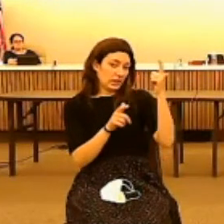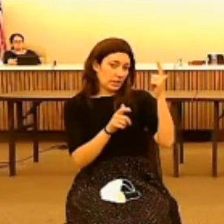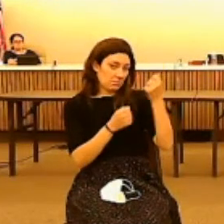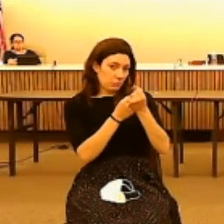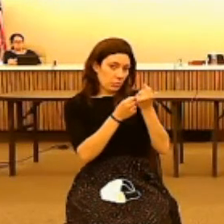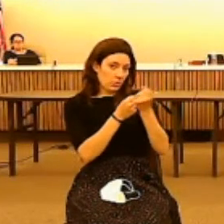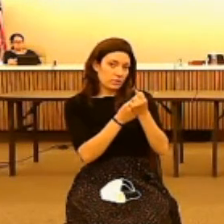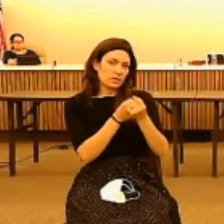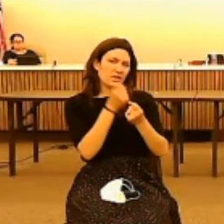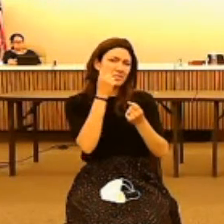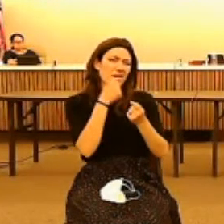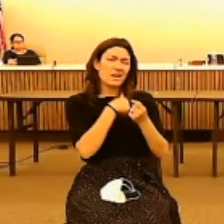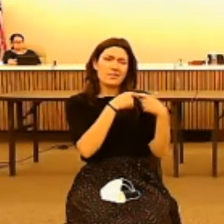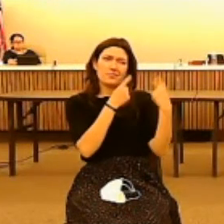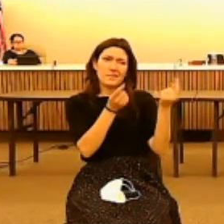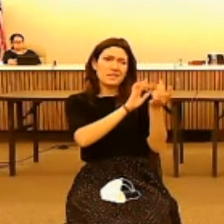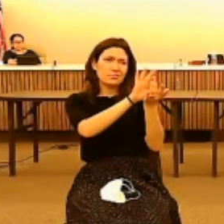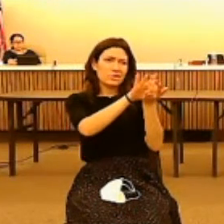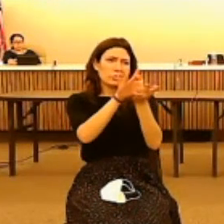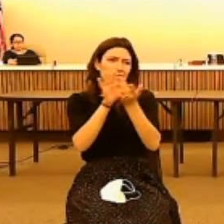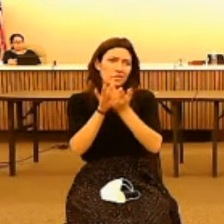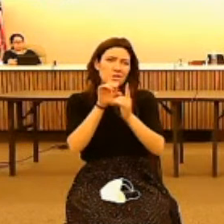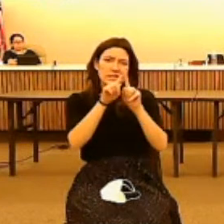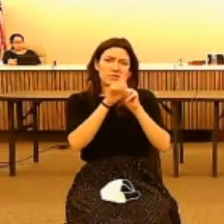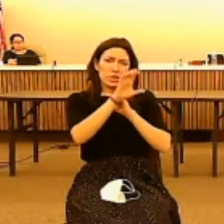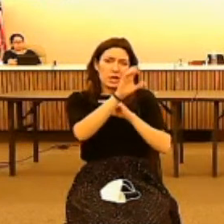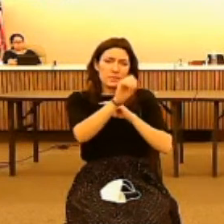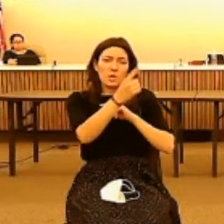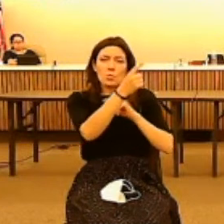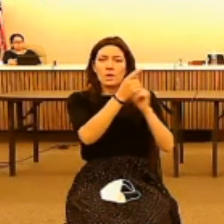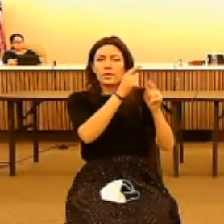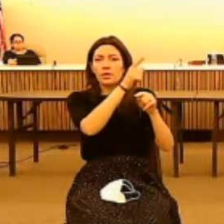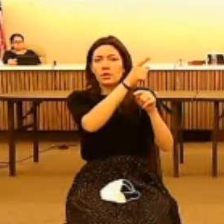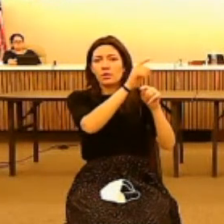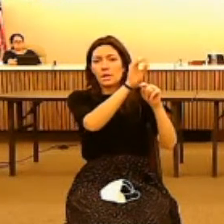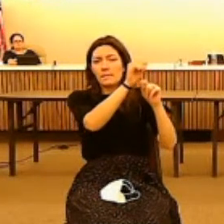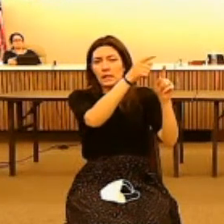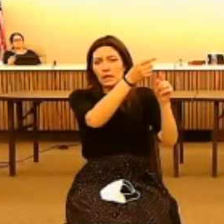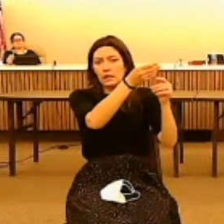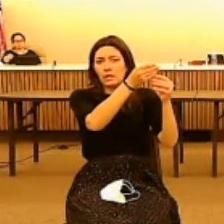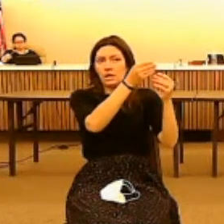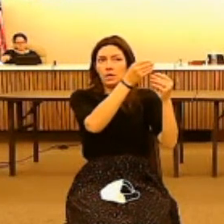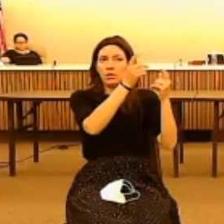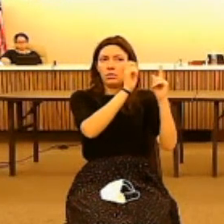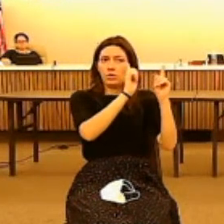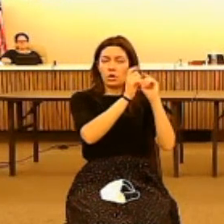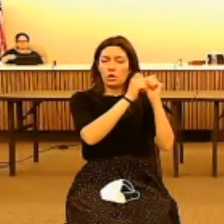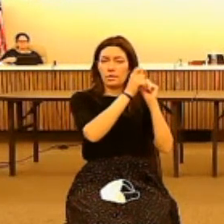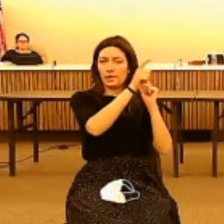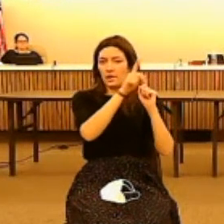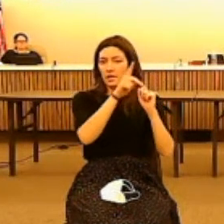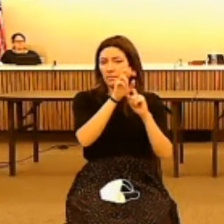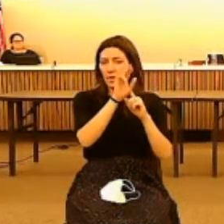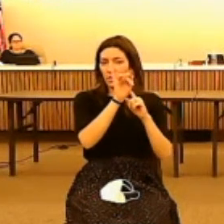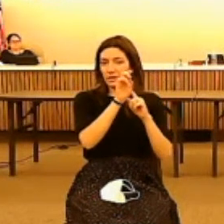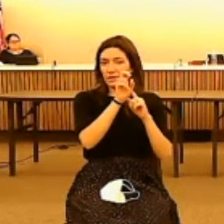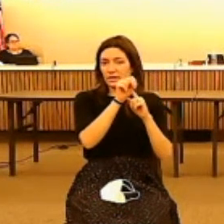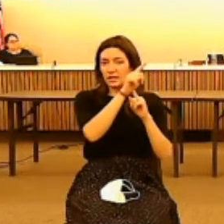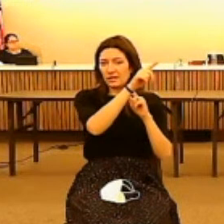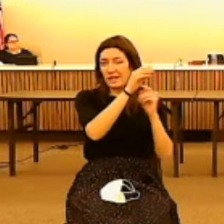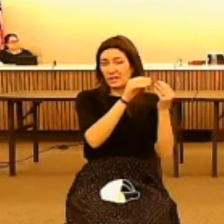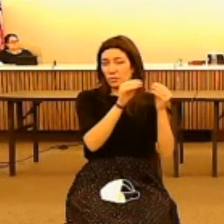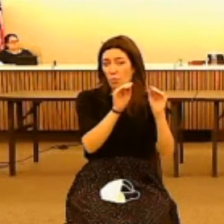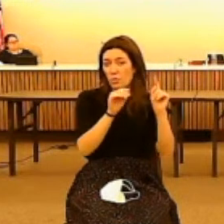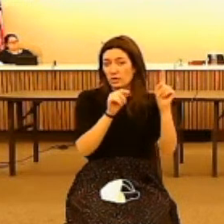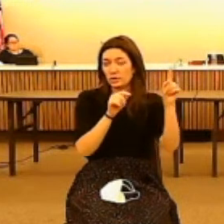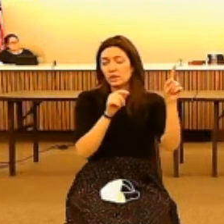We reached out to the company who consulted with Parenton when they were looking to sell theirs. They actually didn't own their cell tower. What they